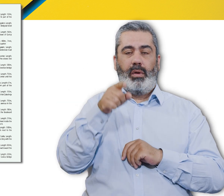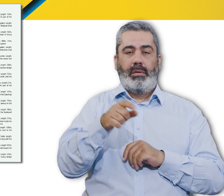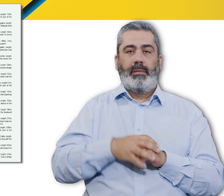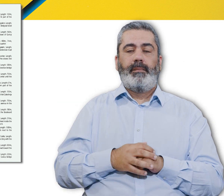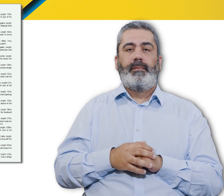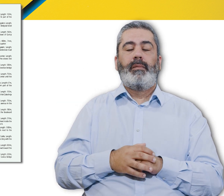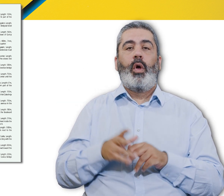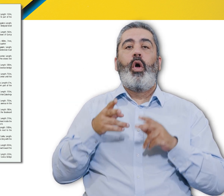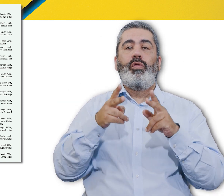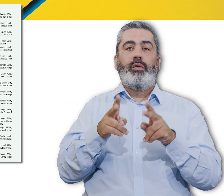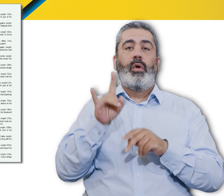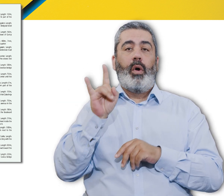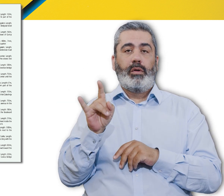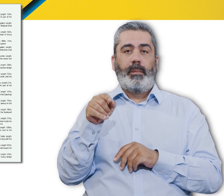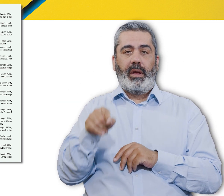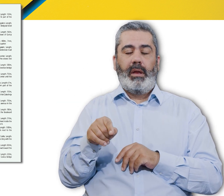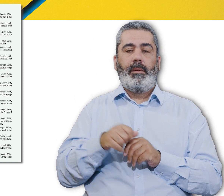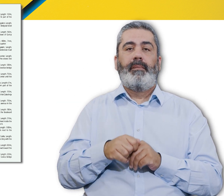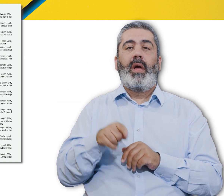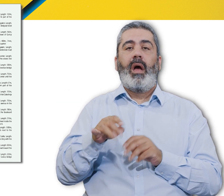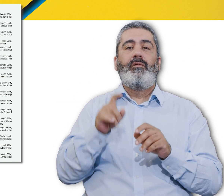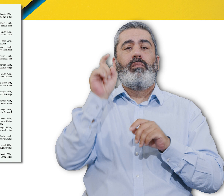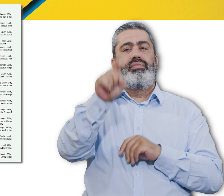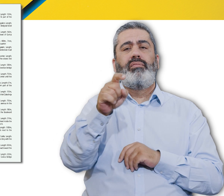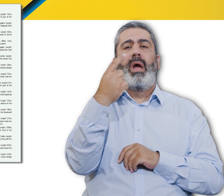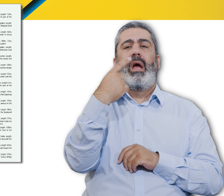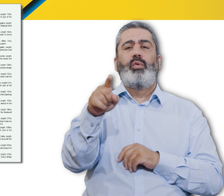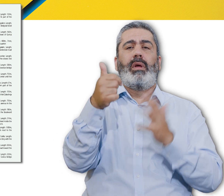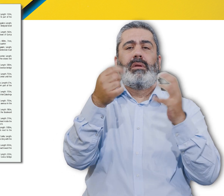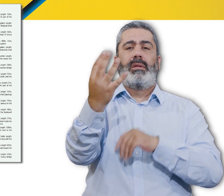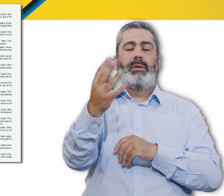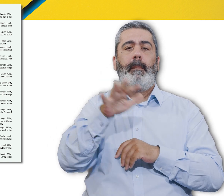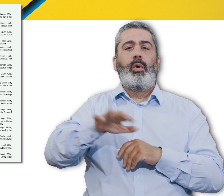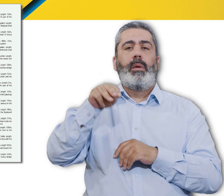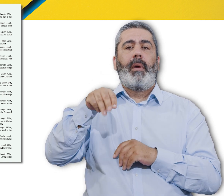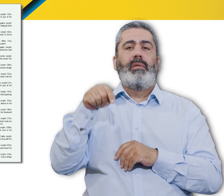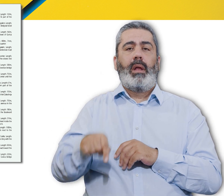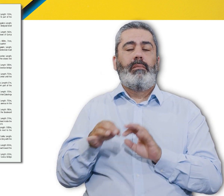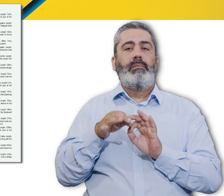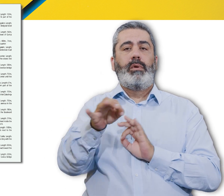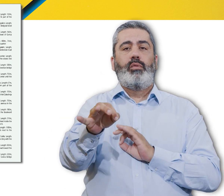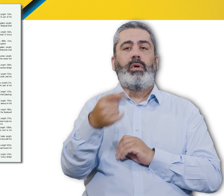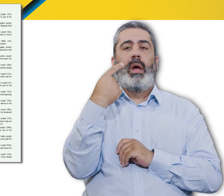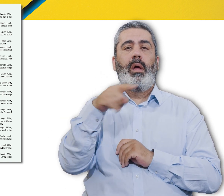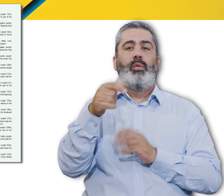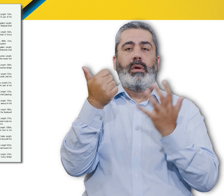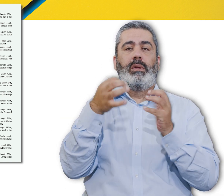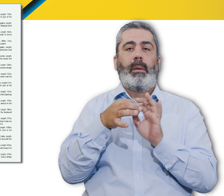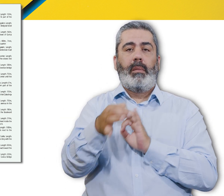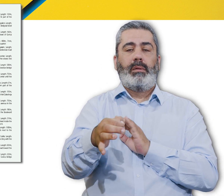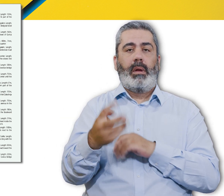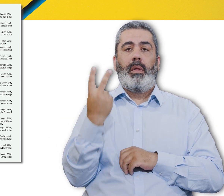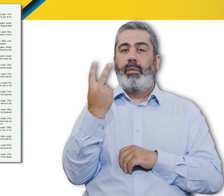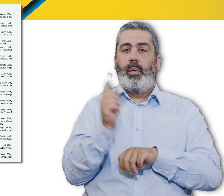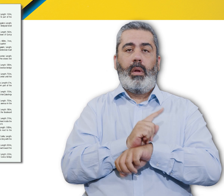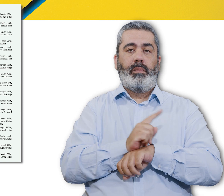Mangalam, length, 160 m, 2 min, elevation, 1 m. Starts from the eastern side of Mangalam